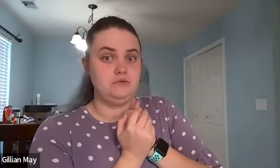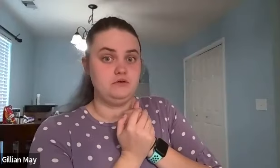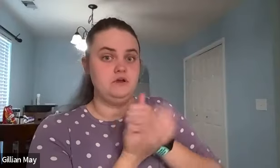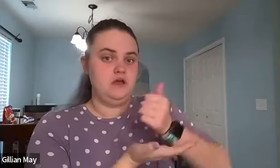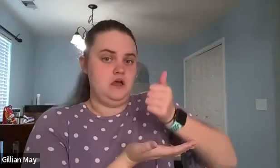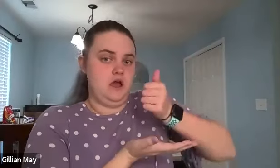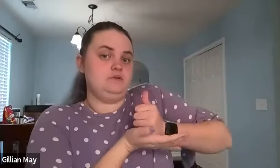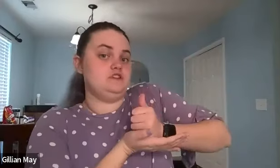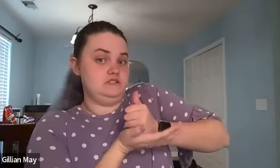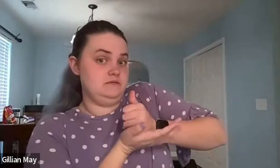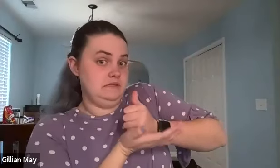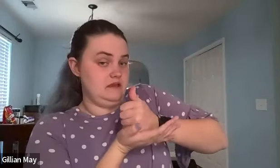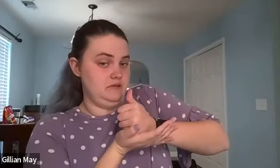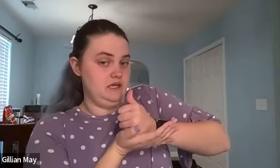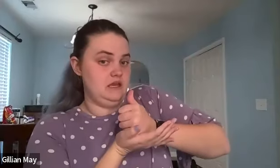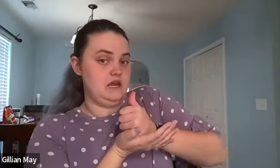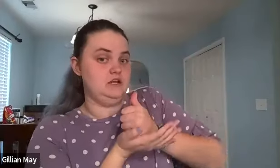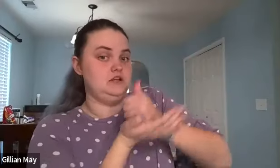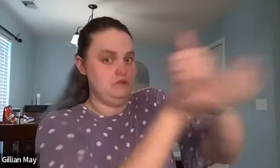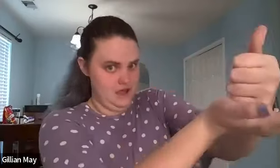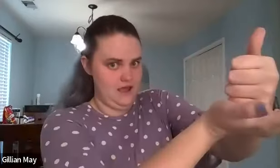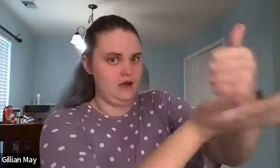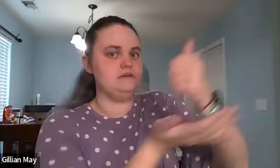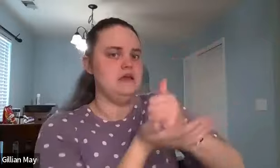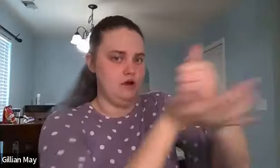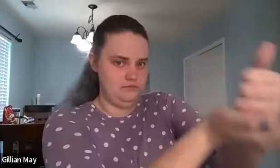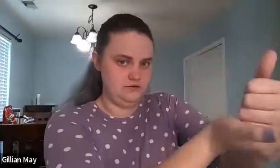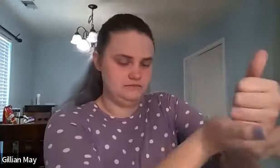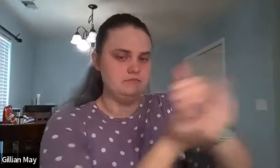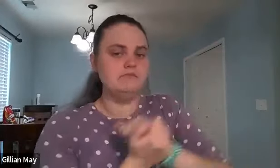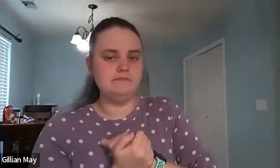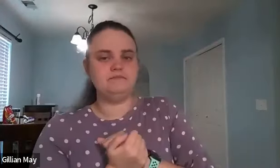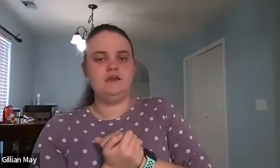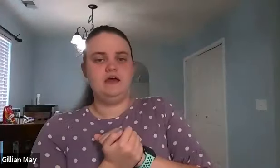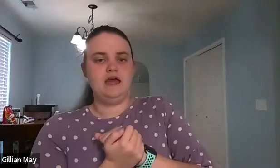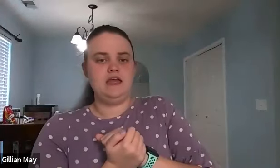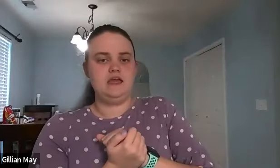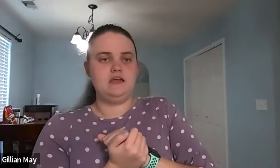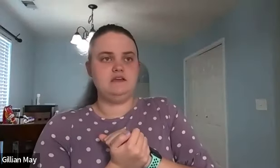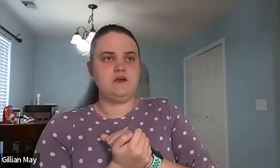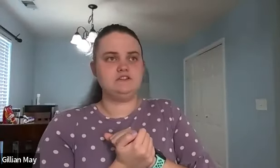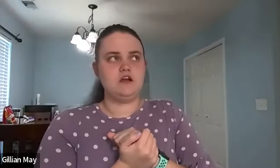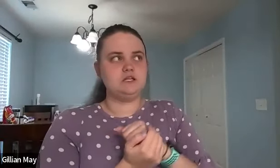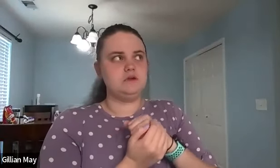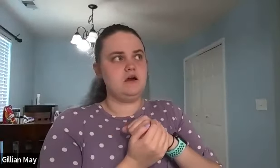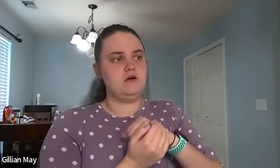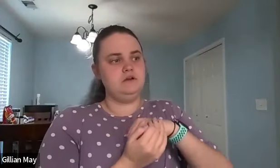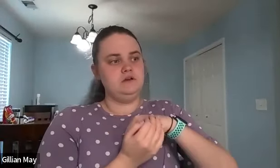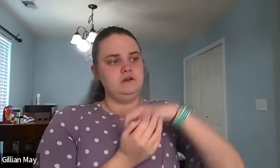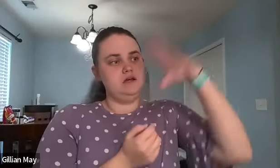you, I would start to me at me and I'd go, yeah, out, help you. And if I was talking about